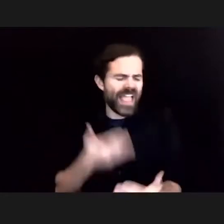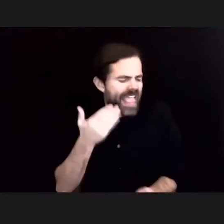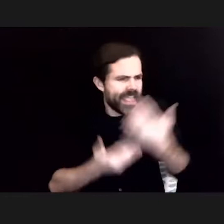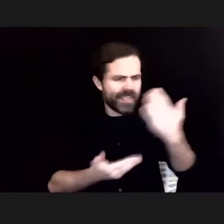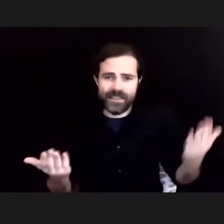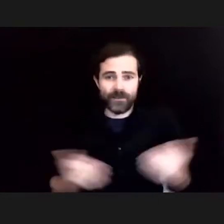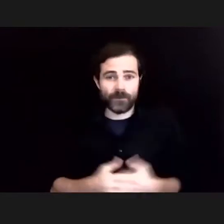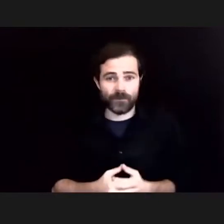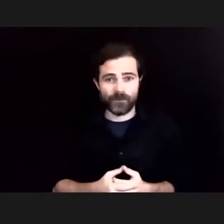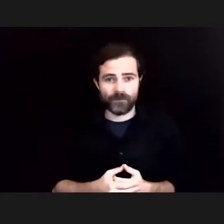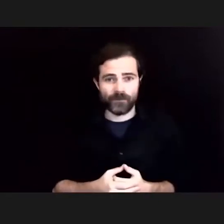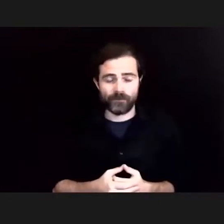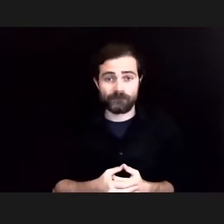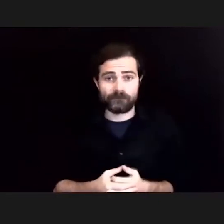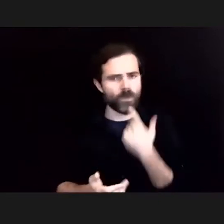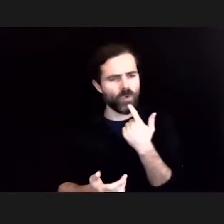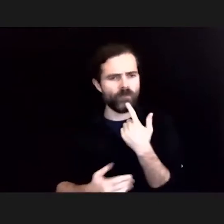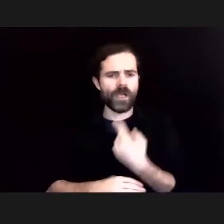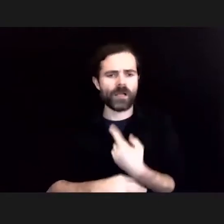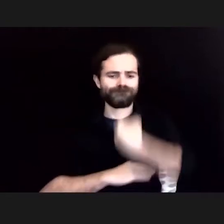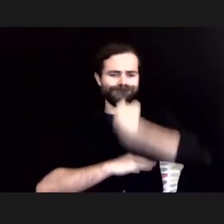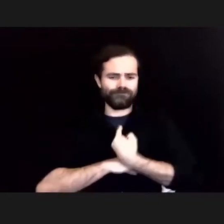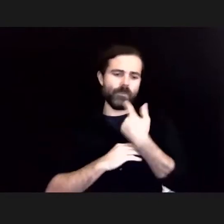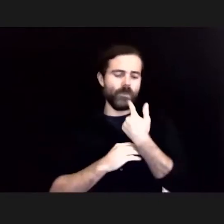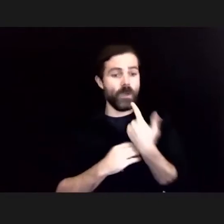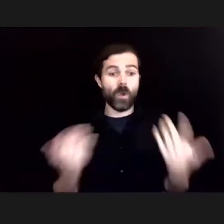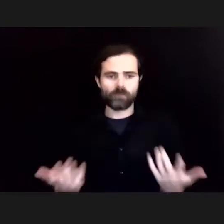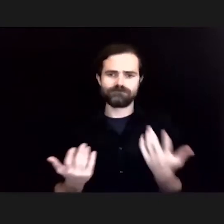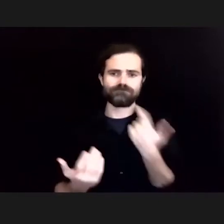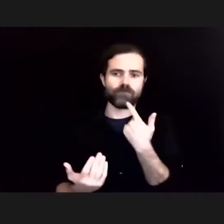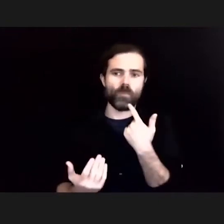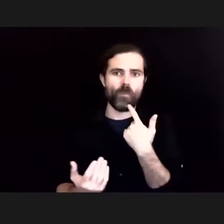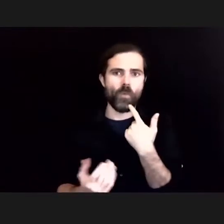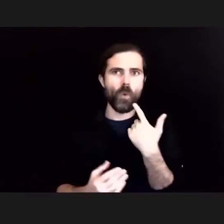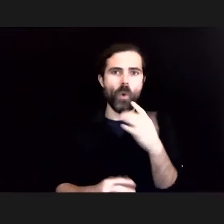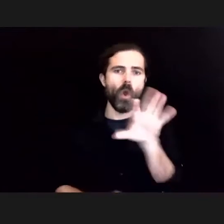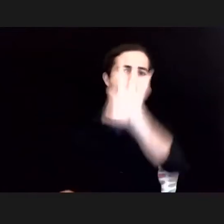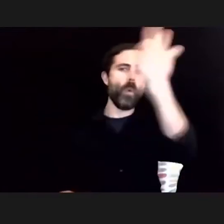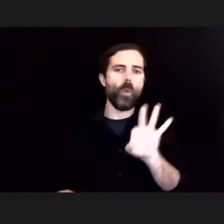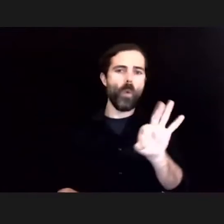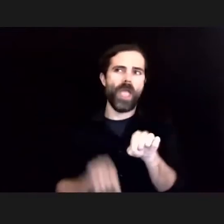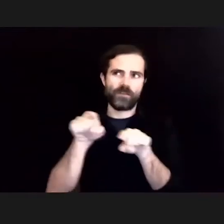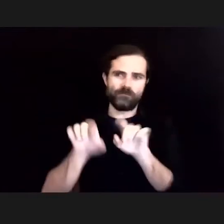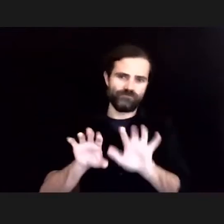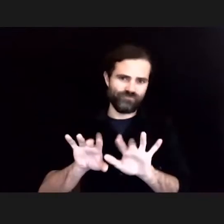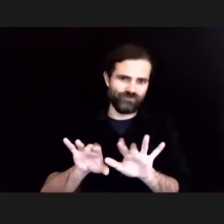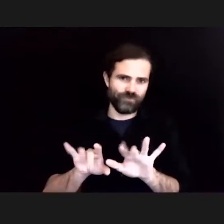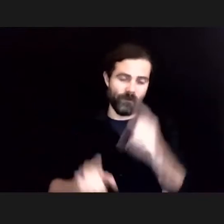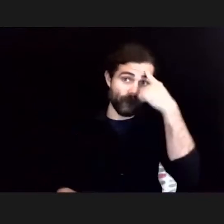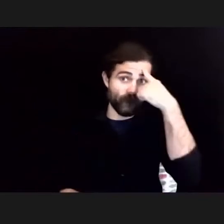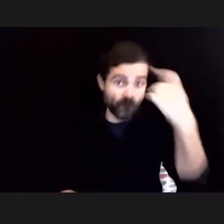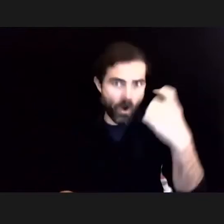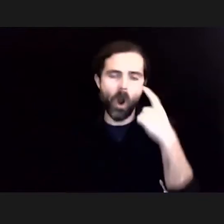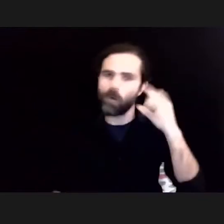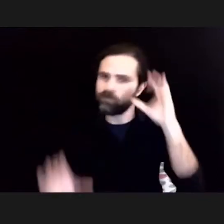only the data necessary for the search algorithm to improve its procedure when performing different searches. Although